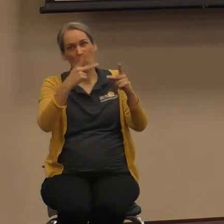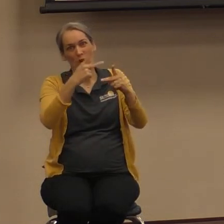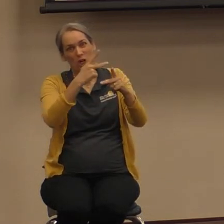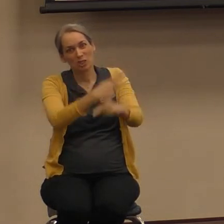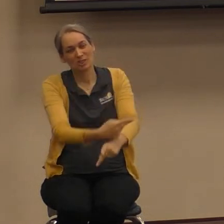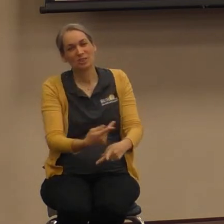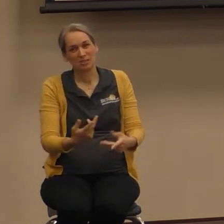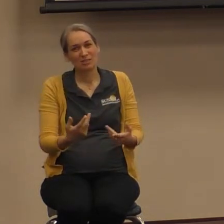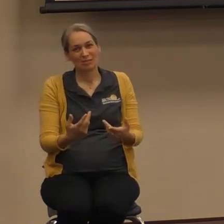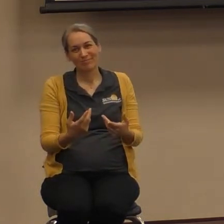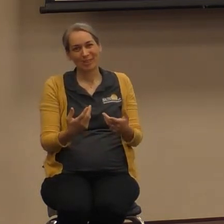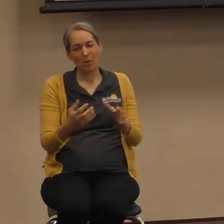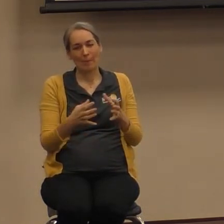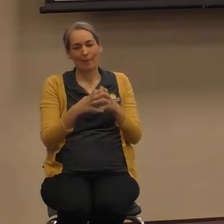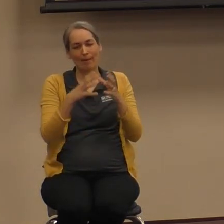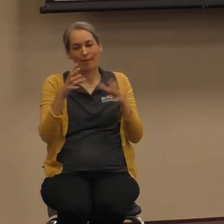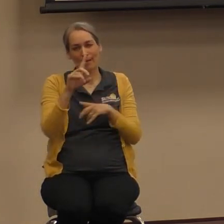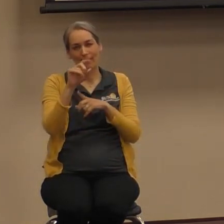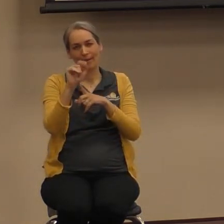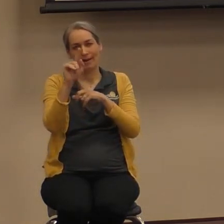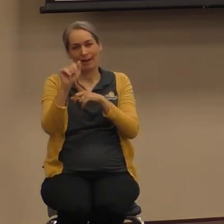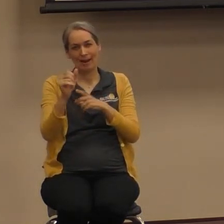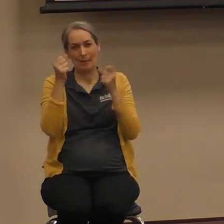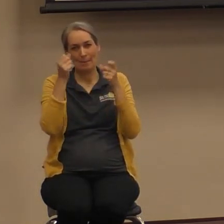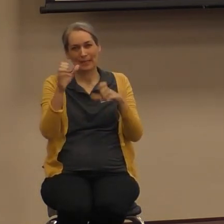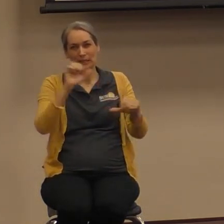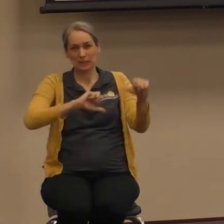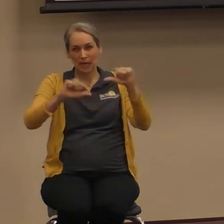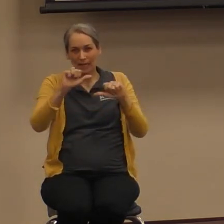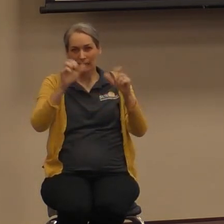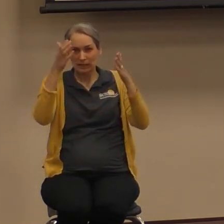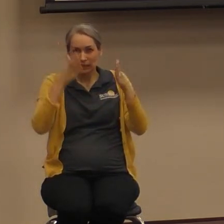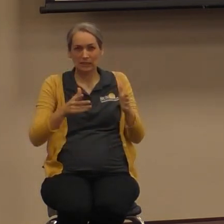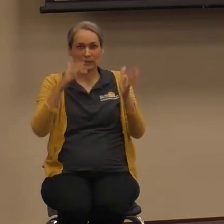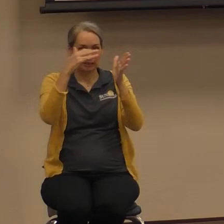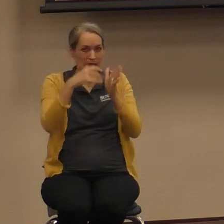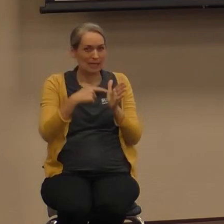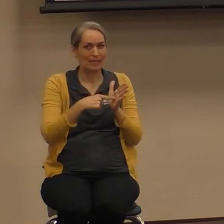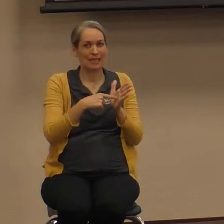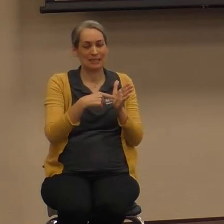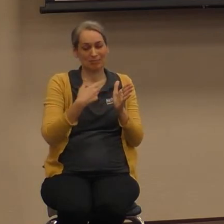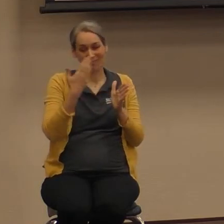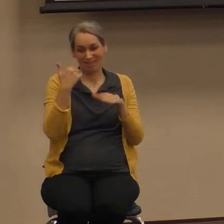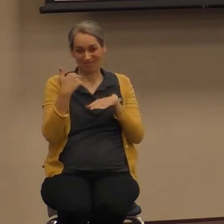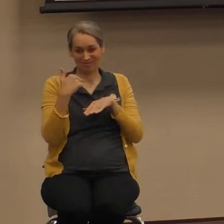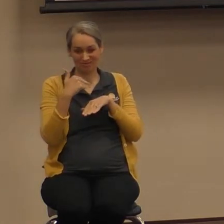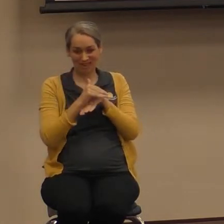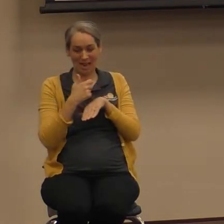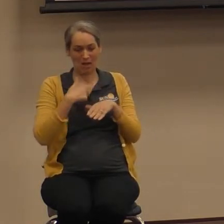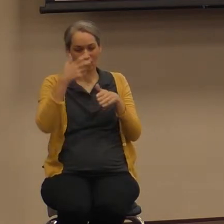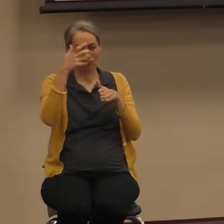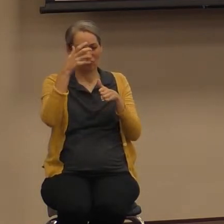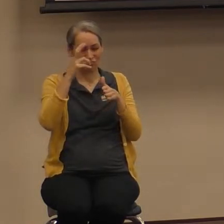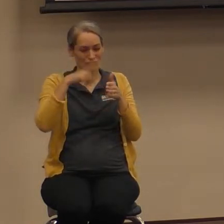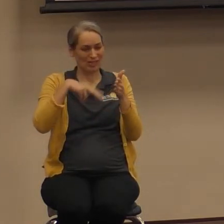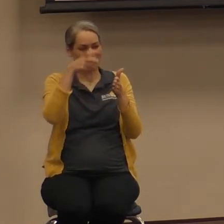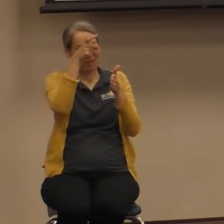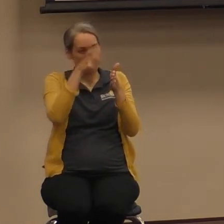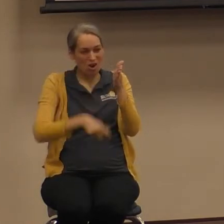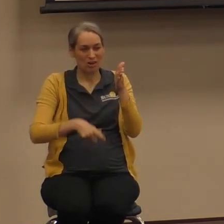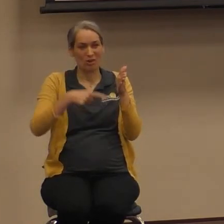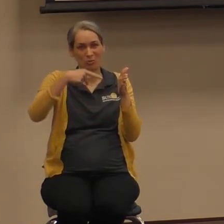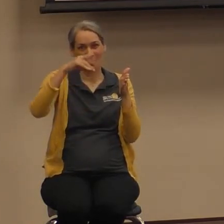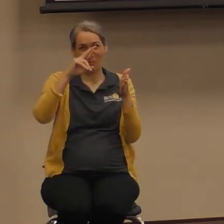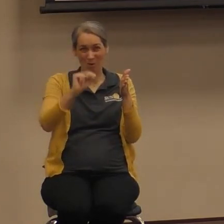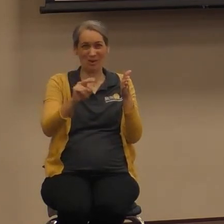a ton of data out there and a lot of scientists that are studying this. I was reading an article just last night. These things happen. Pornography addiction is very